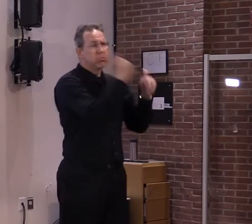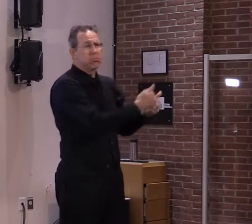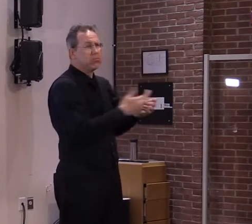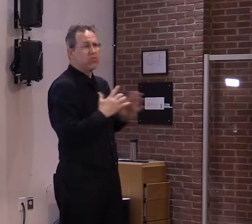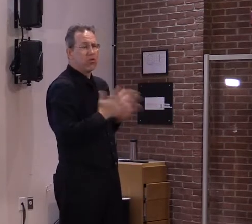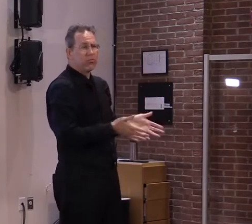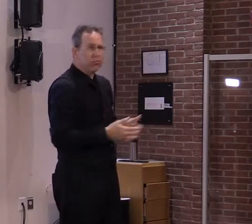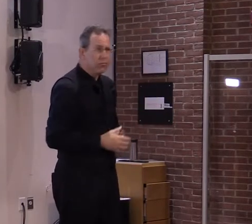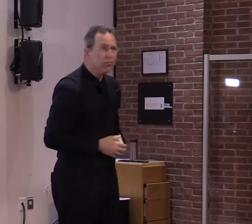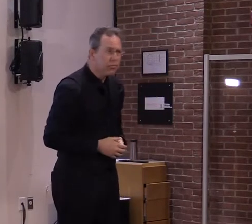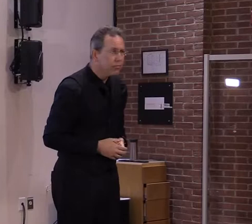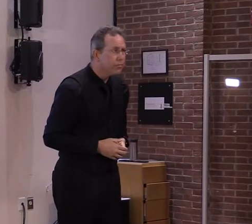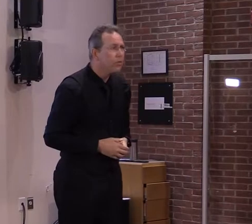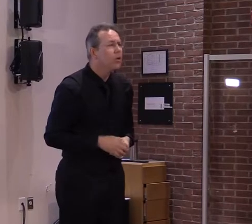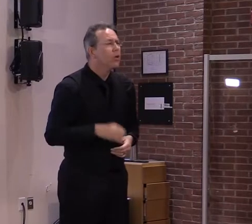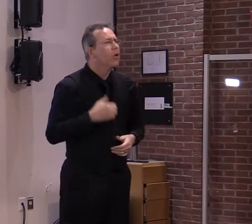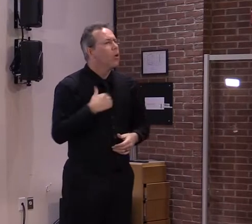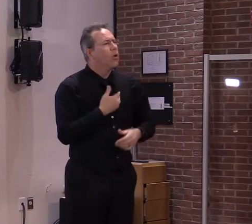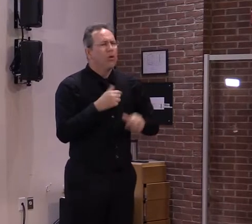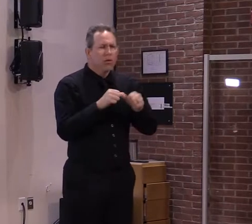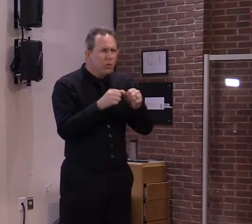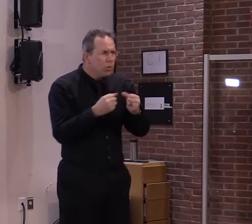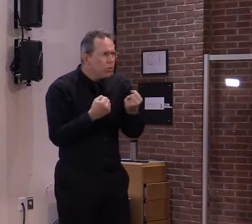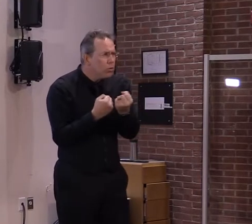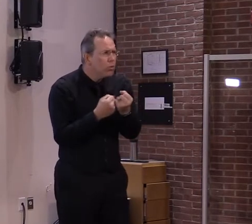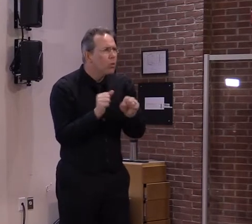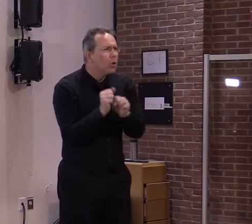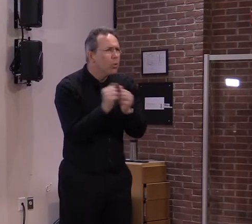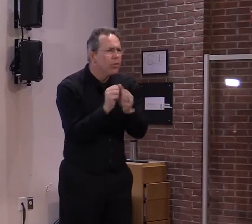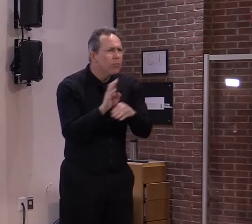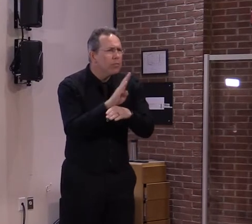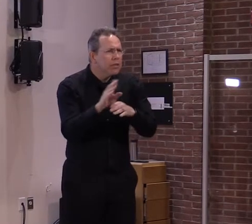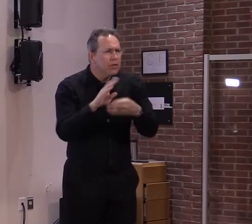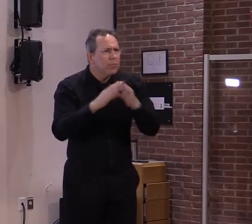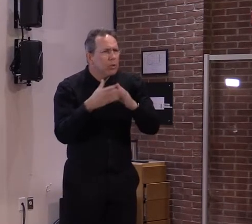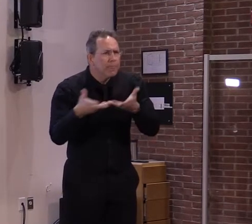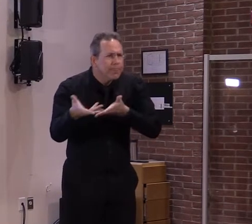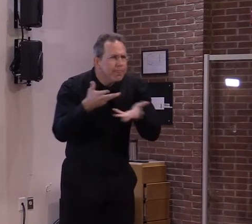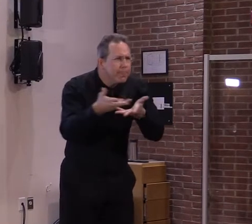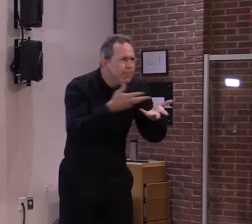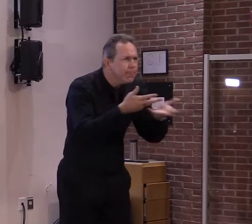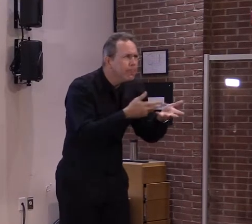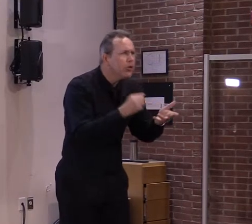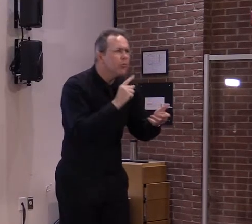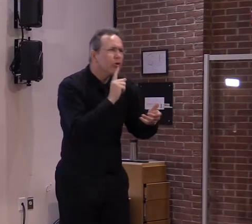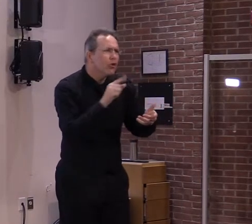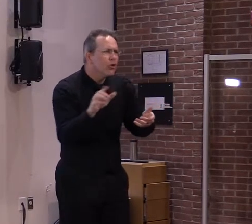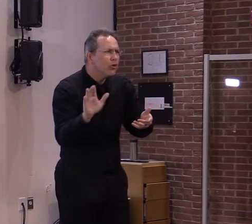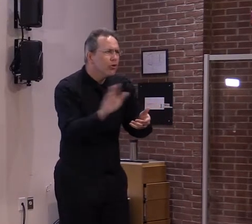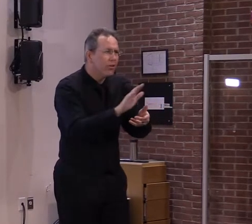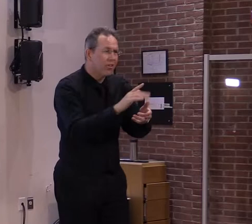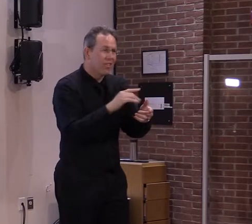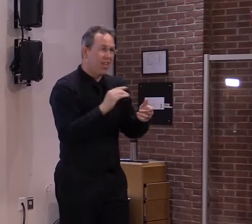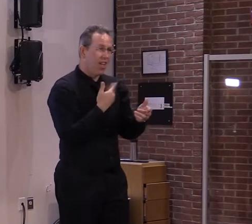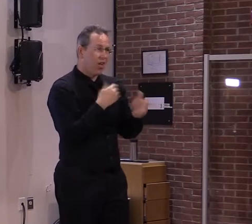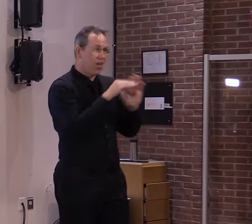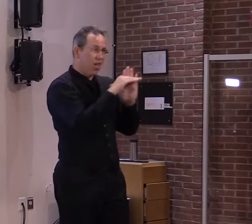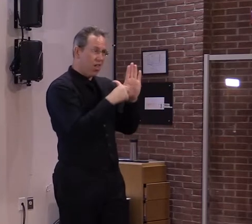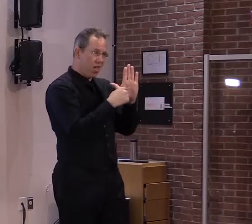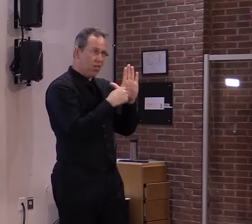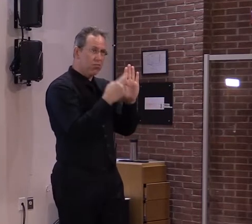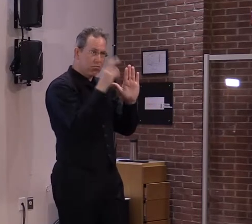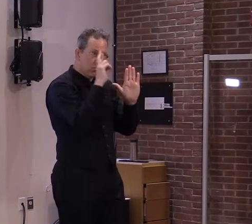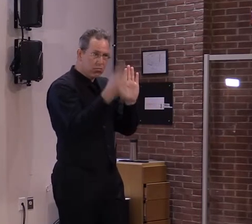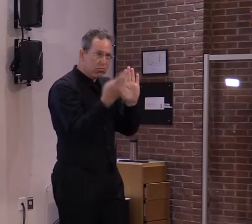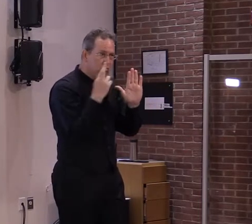ensure interactions are respectful and understanding of the changing dynamics we will see in the months ahead as